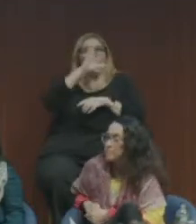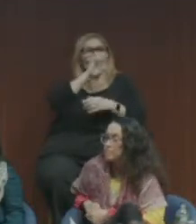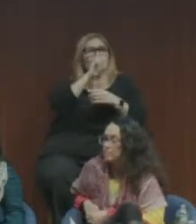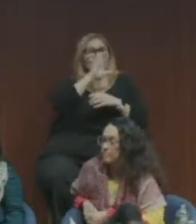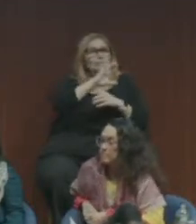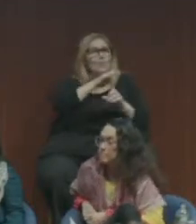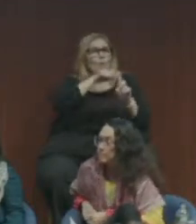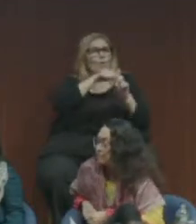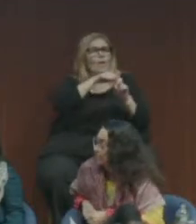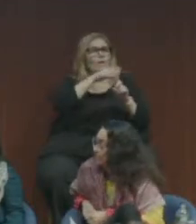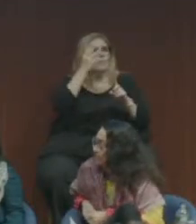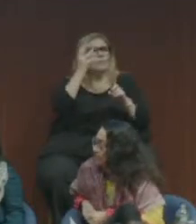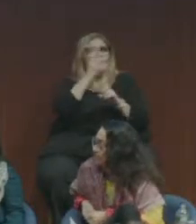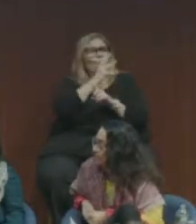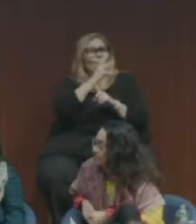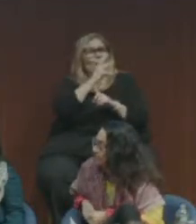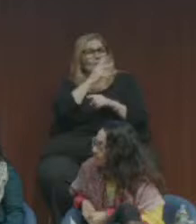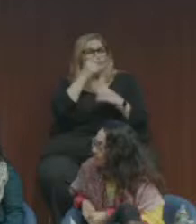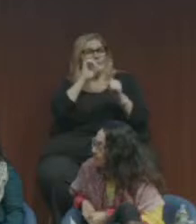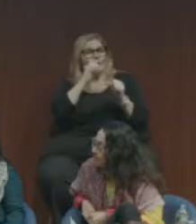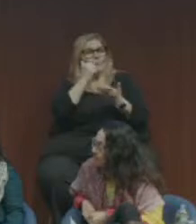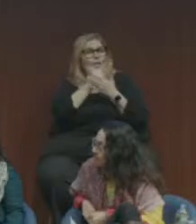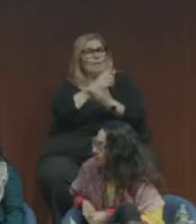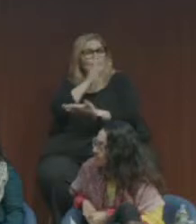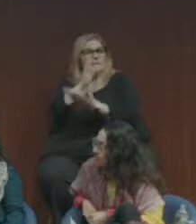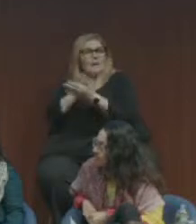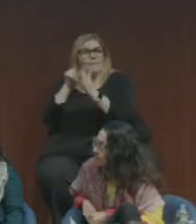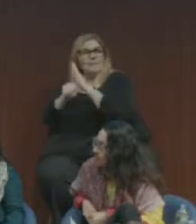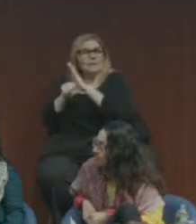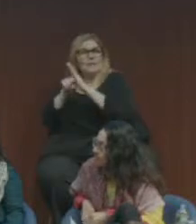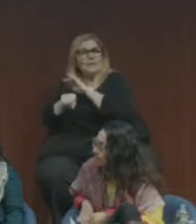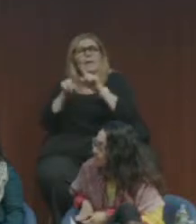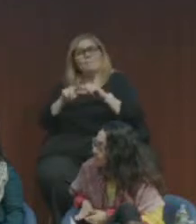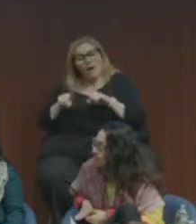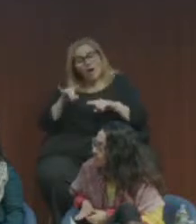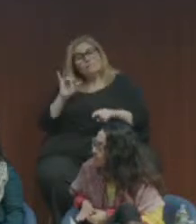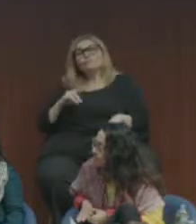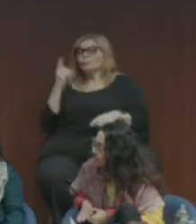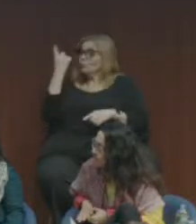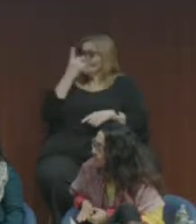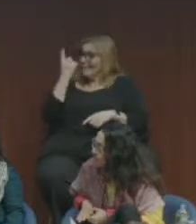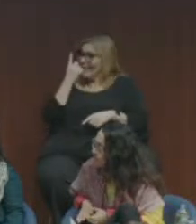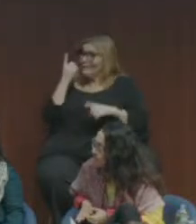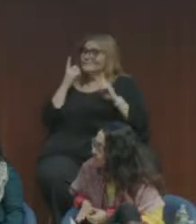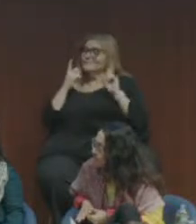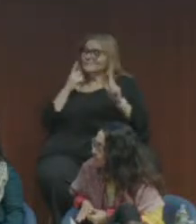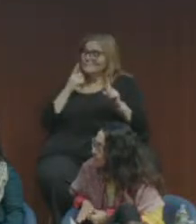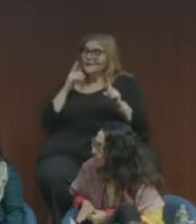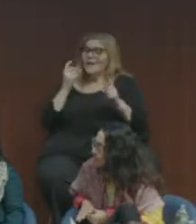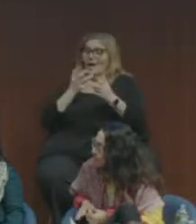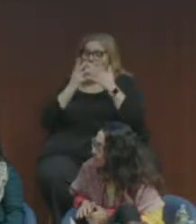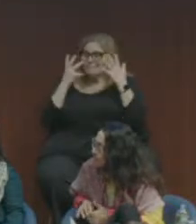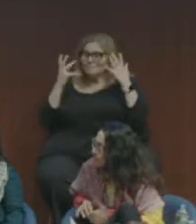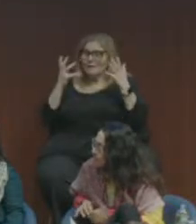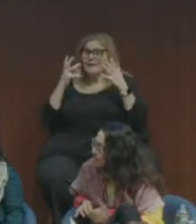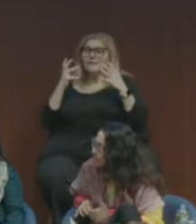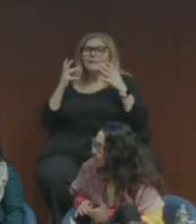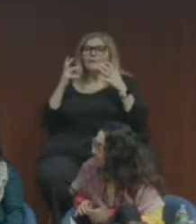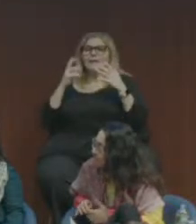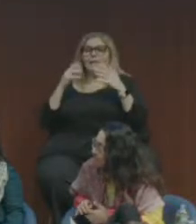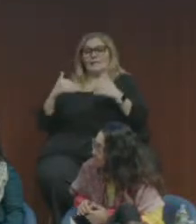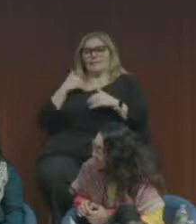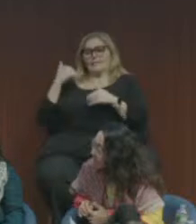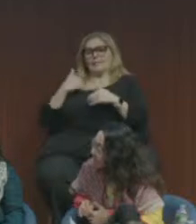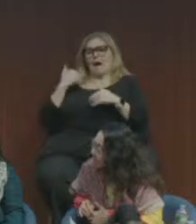way of actually stopping the genocide. But we have realized, and a lot of the emerging